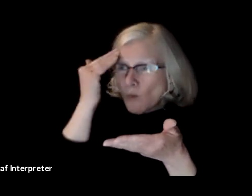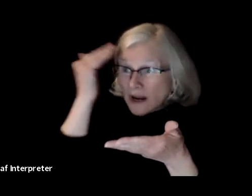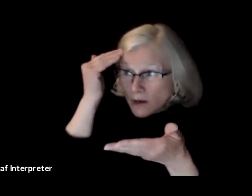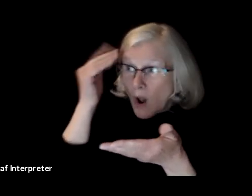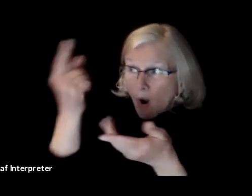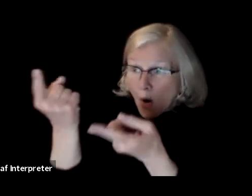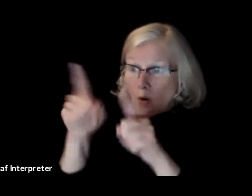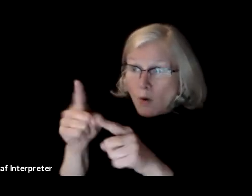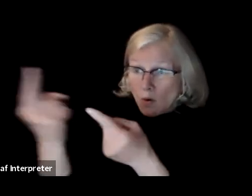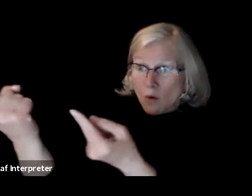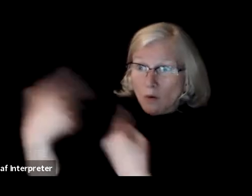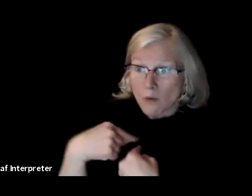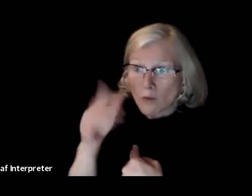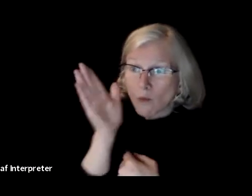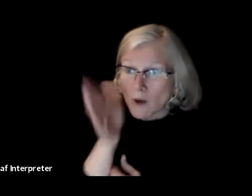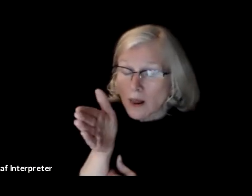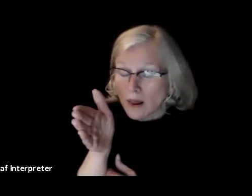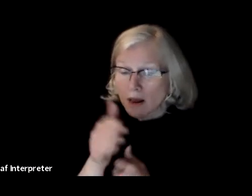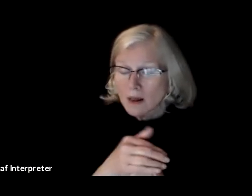So